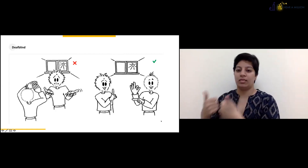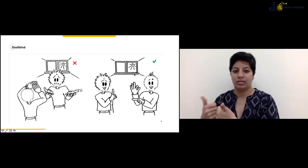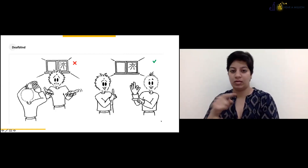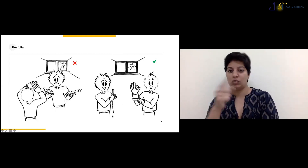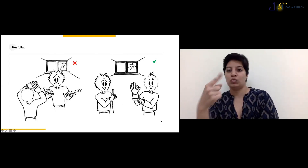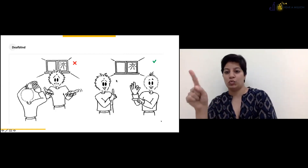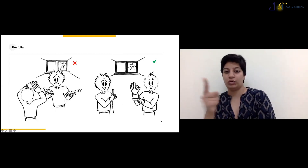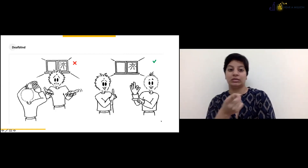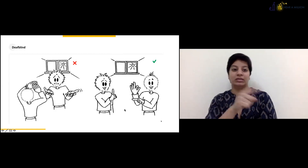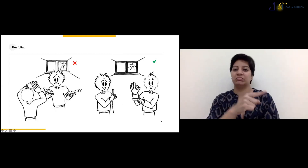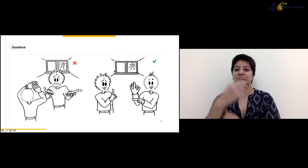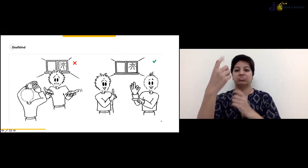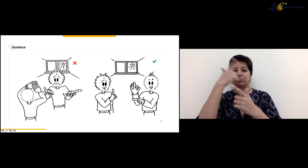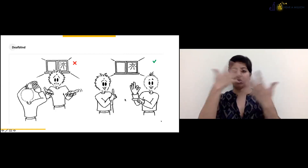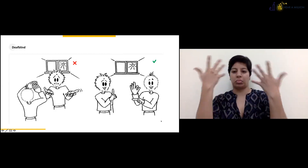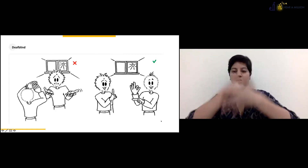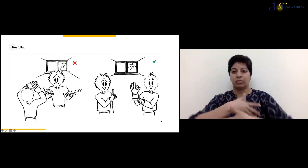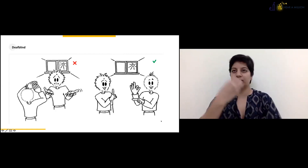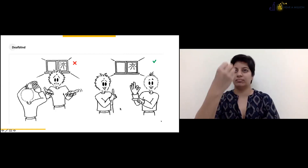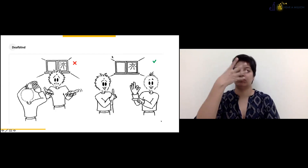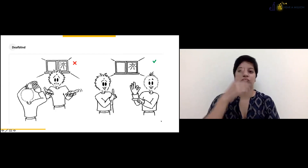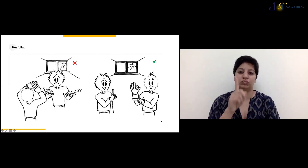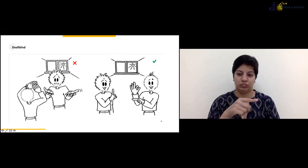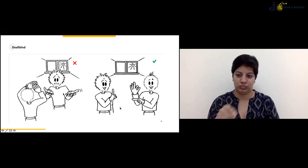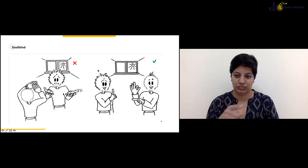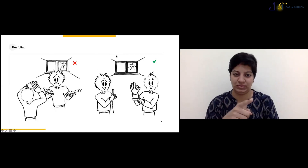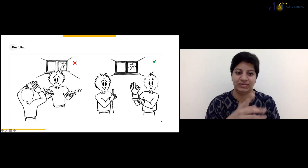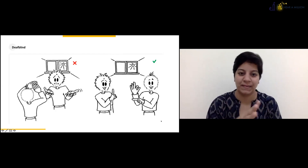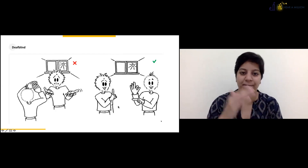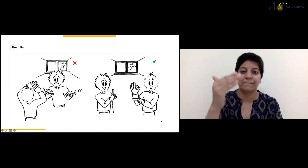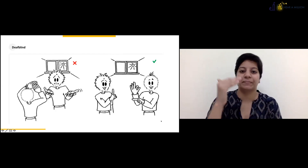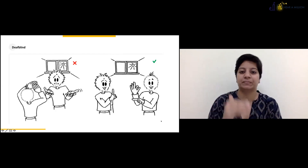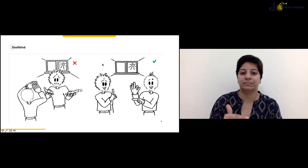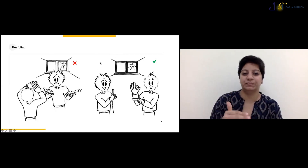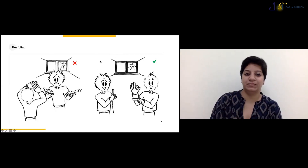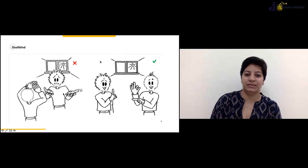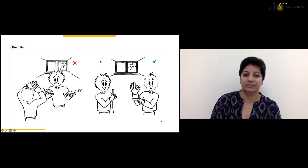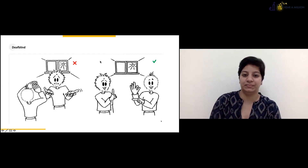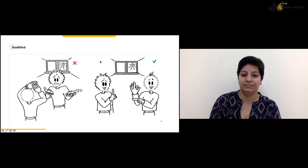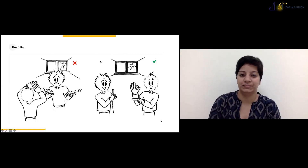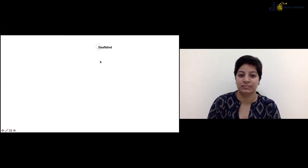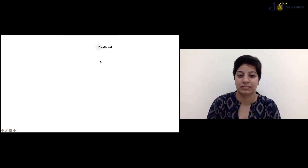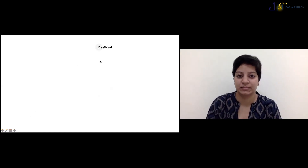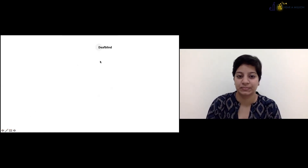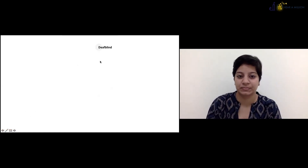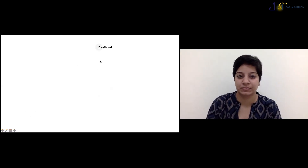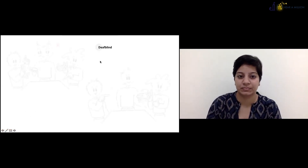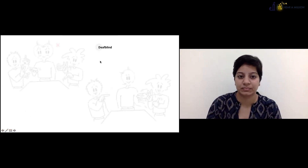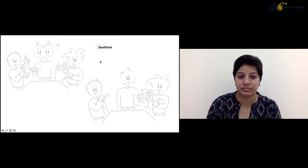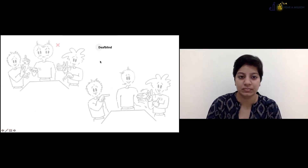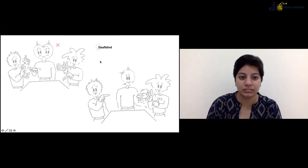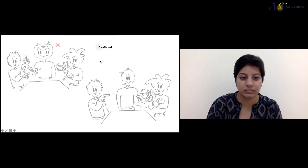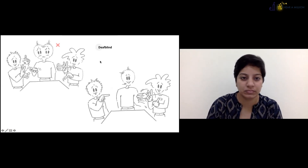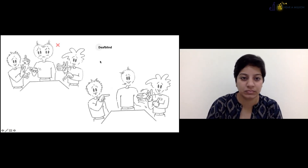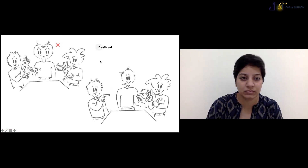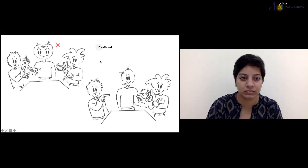person is standing behind the light, front the light, then I cannot see. If the person is go beside of the light, then I can able